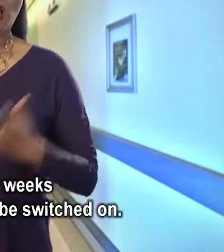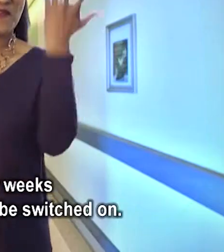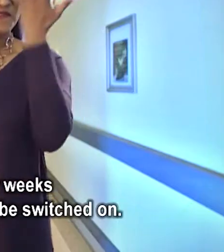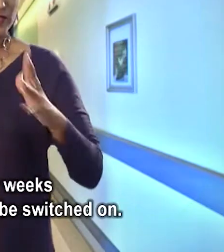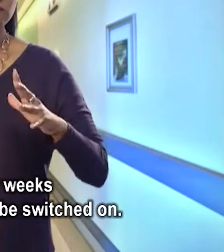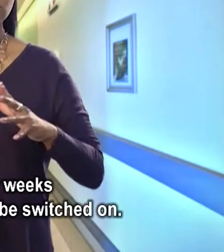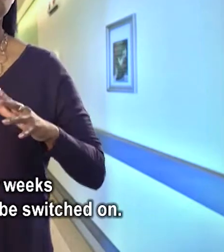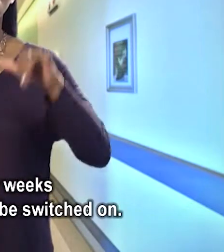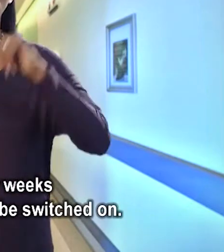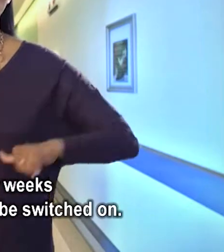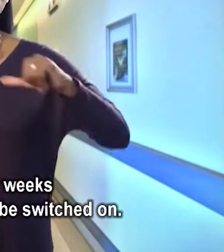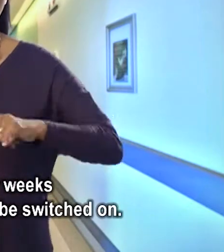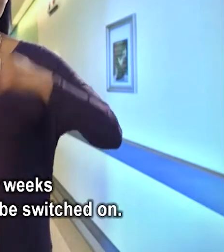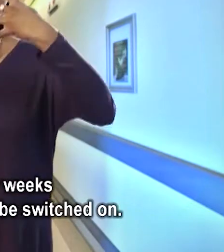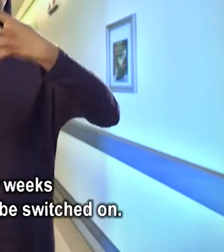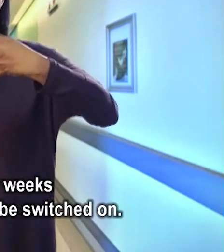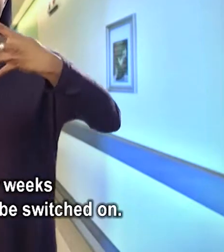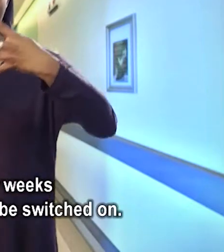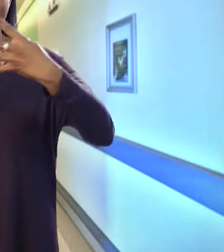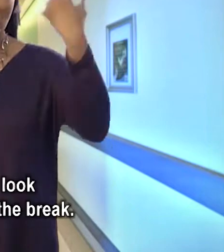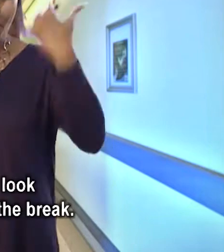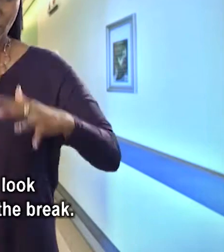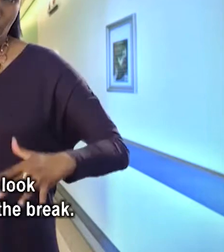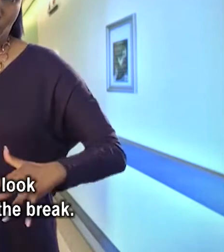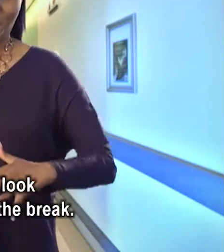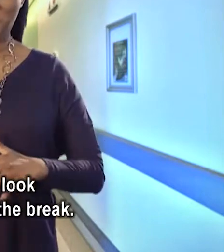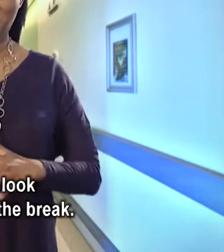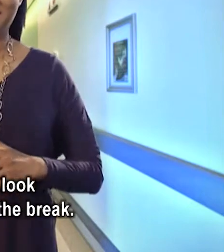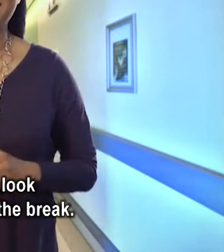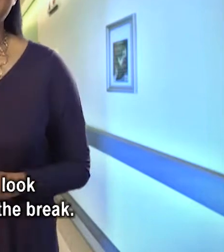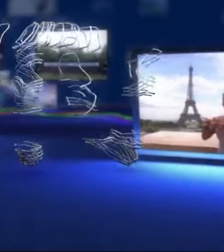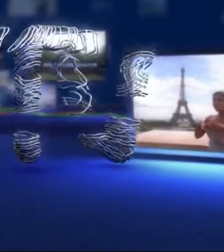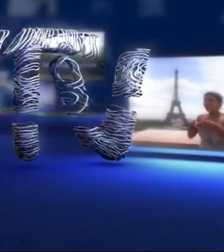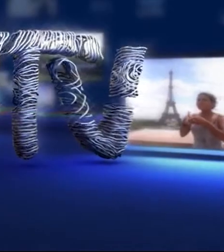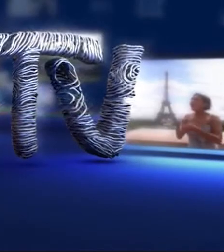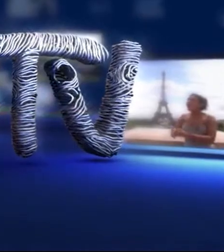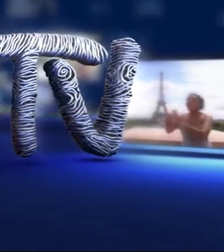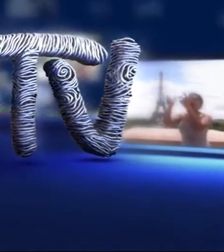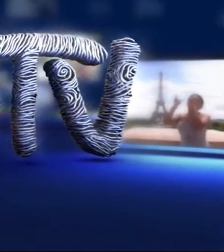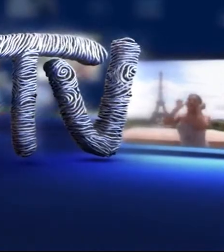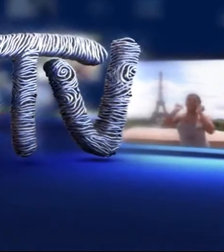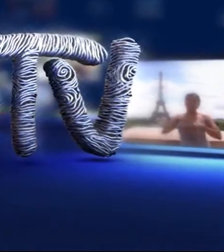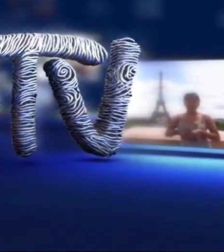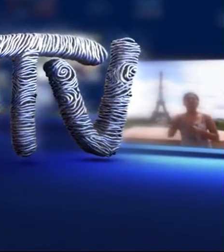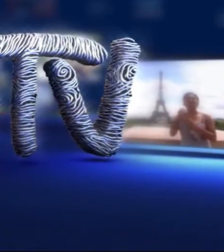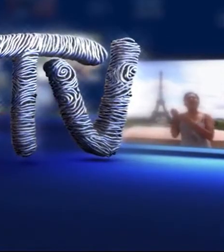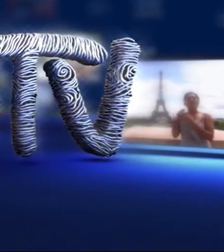After 4 weeks, their implants will be switched on. We'll look at that after the break.